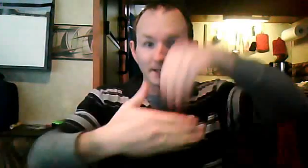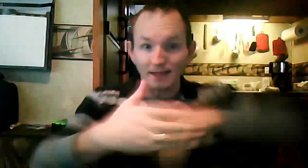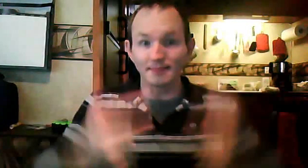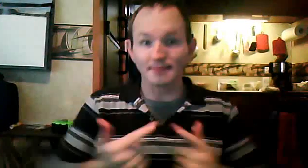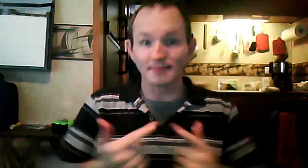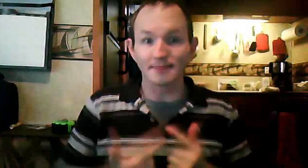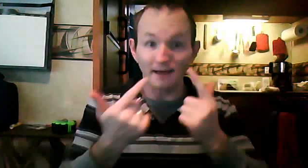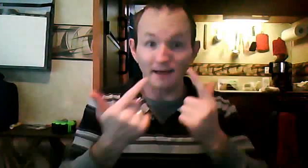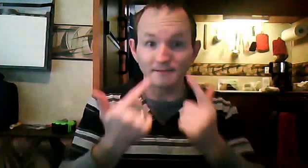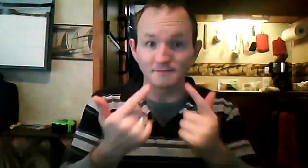scene